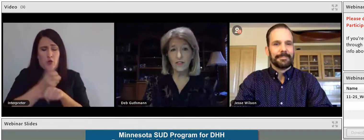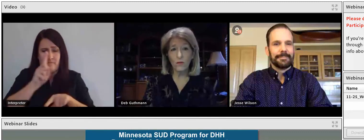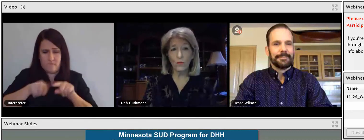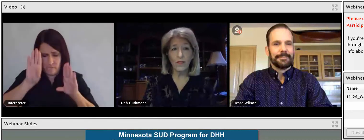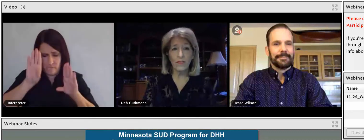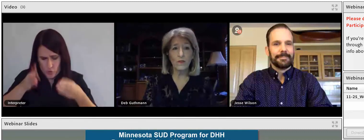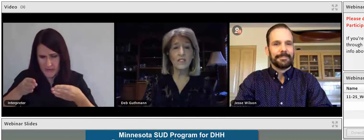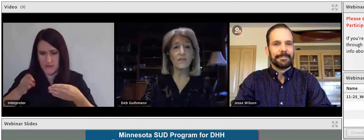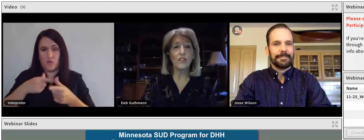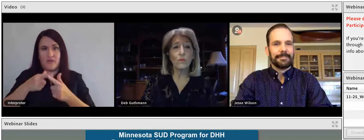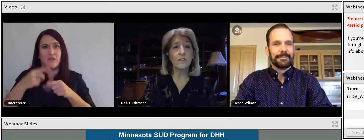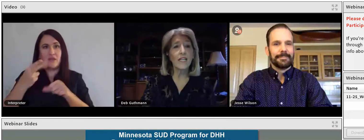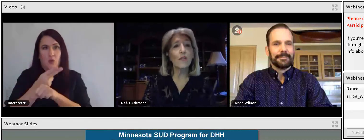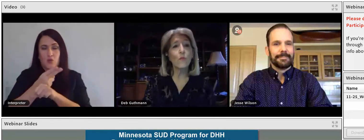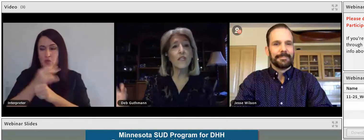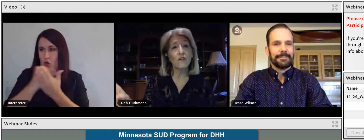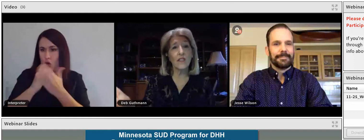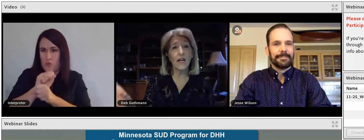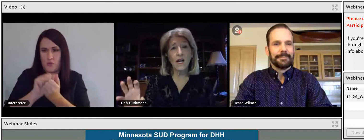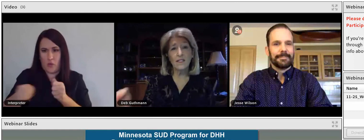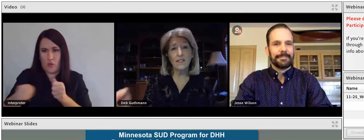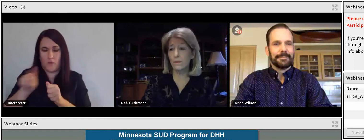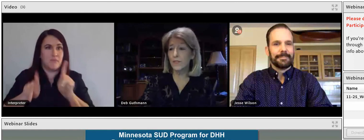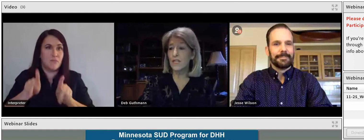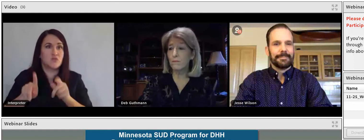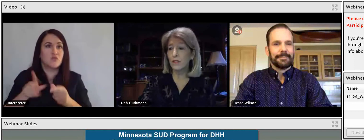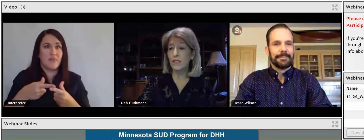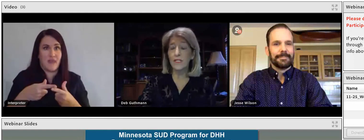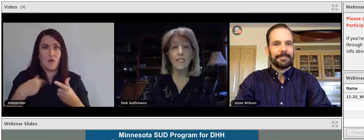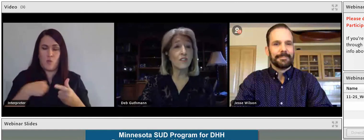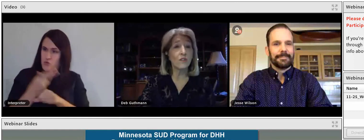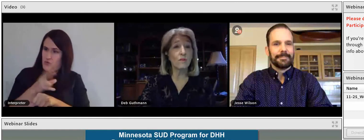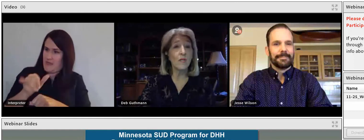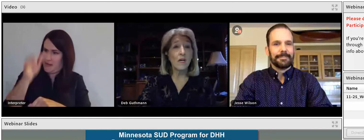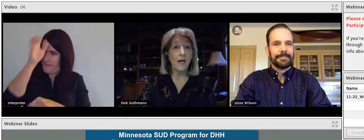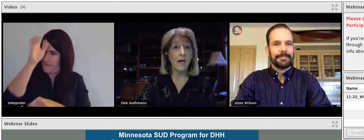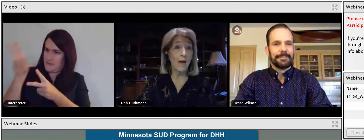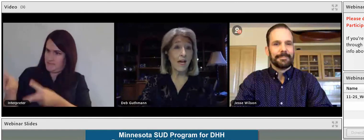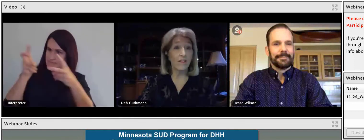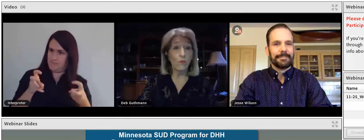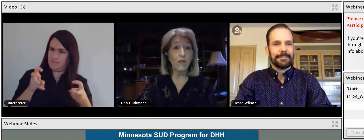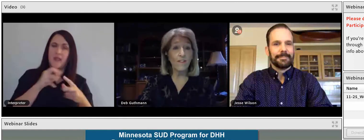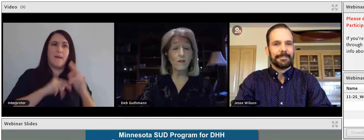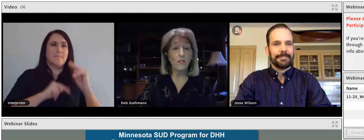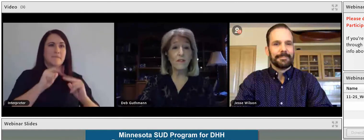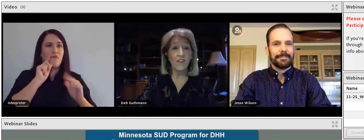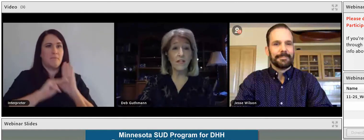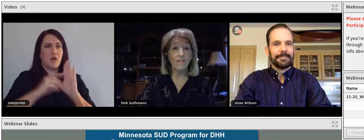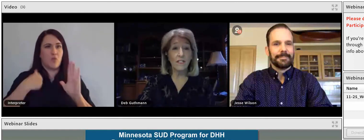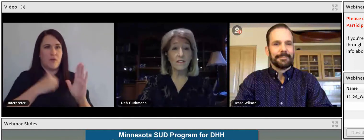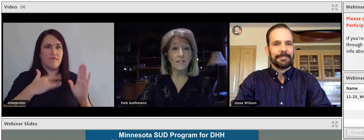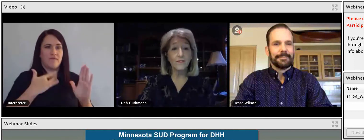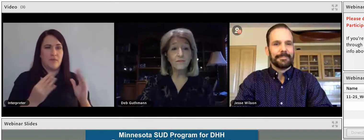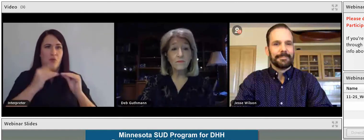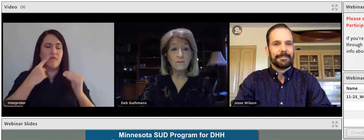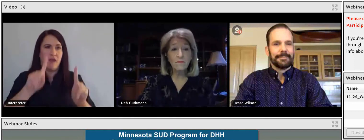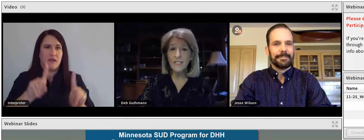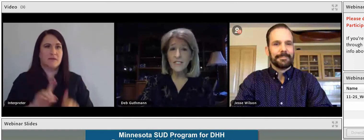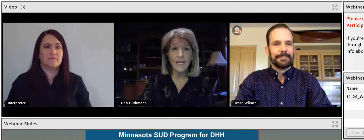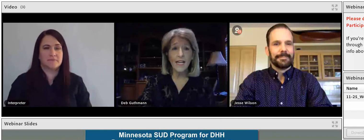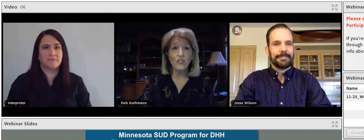very effectively with those individuals. And we took that concept and built it into a model that we found to be very